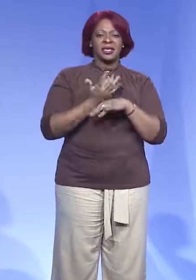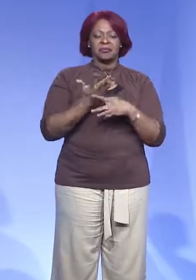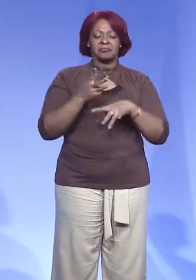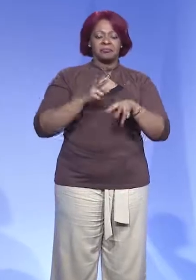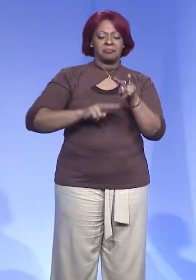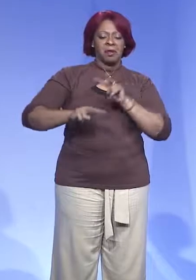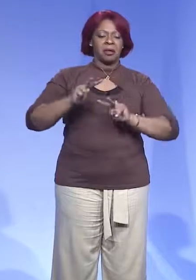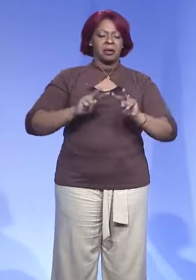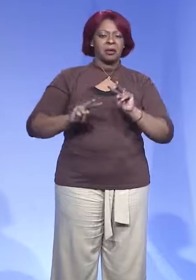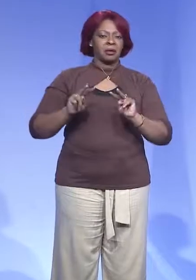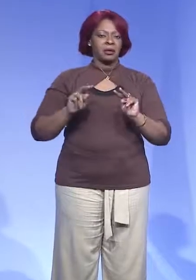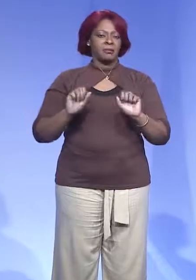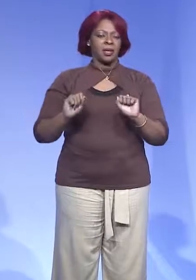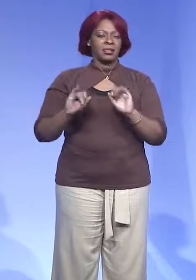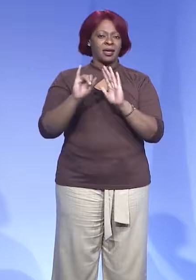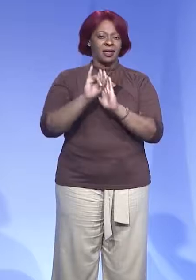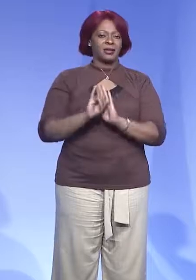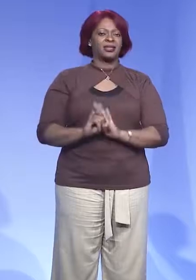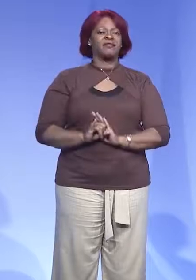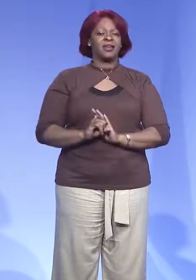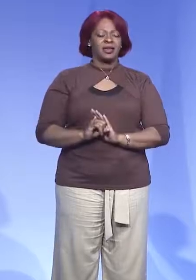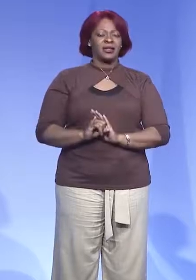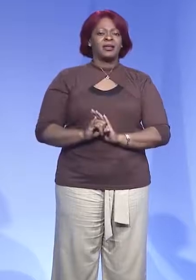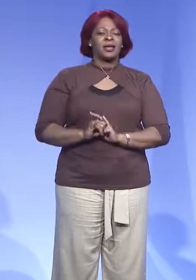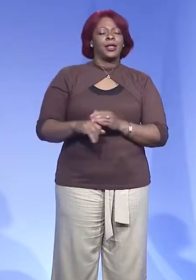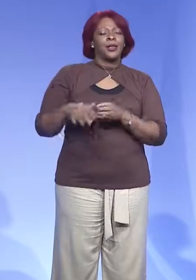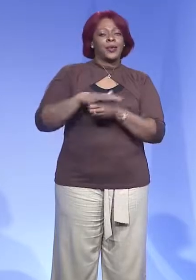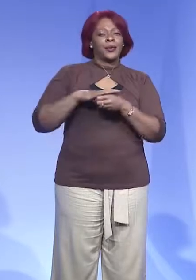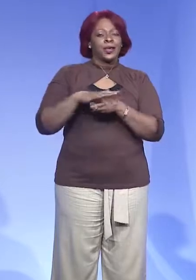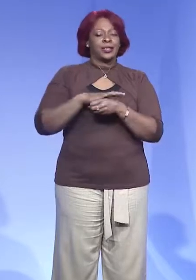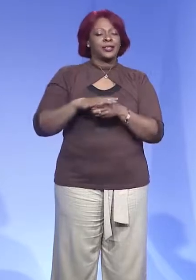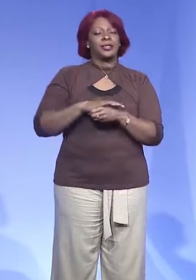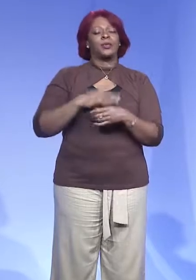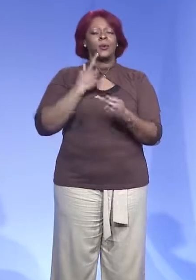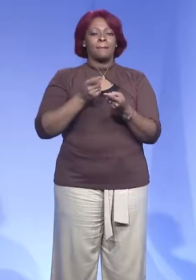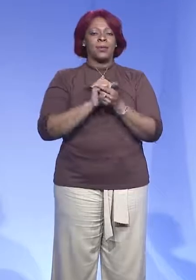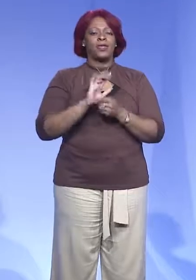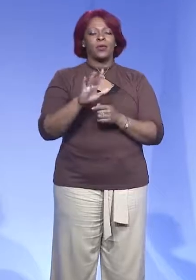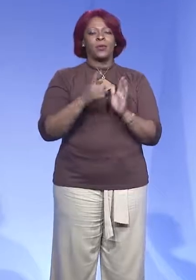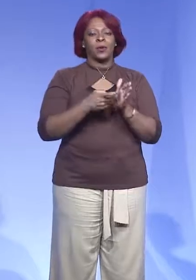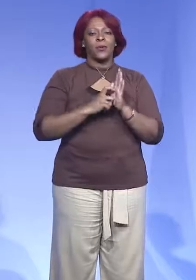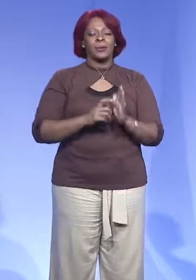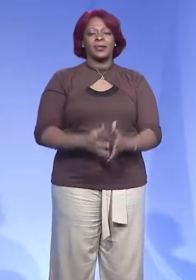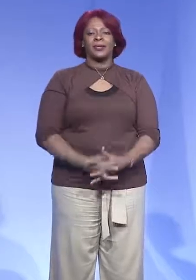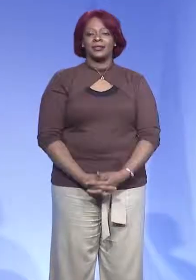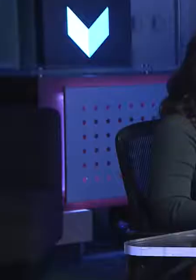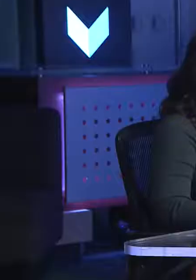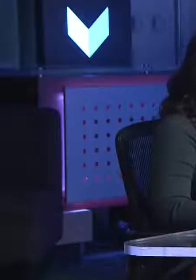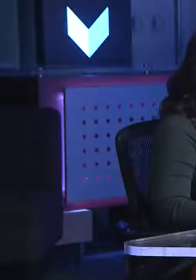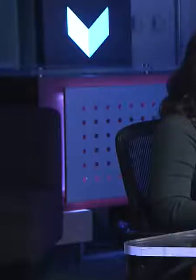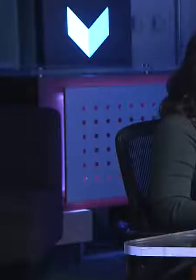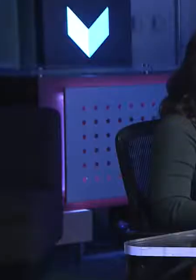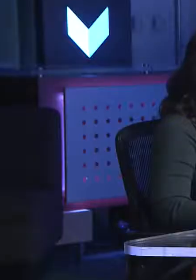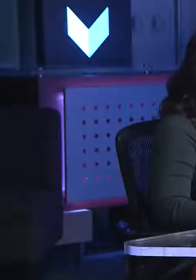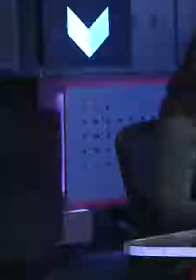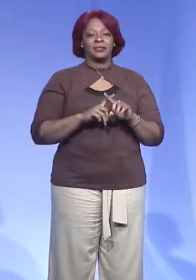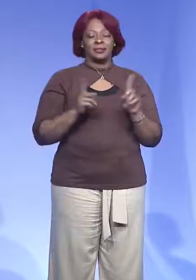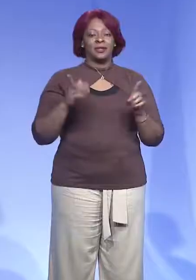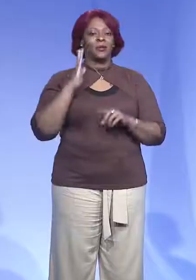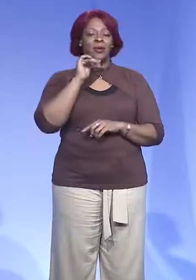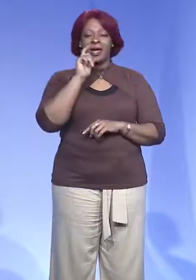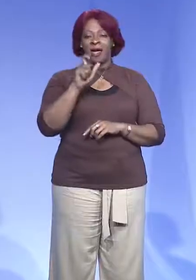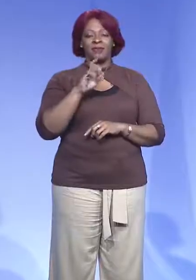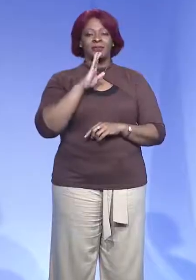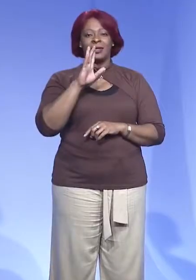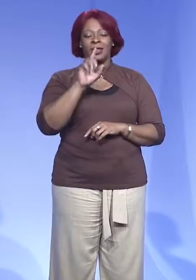looking to identify the locations that meet those requirements. But there would have to